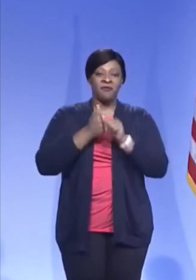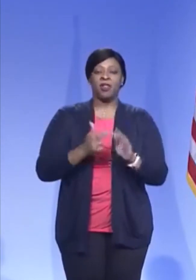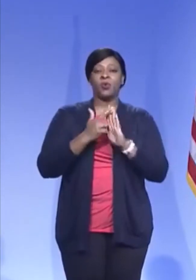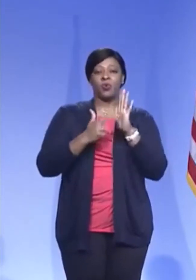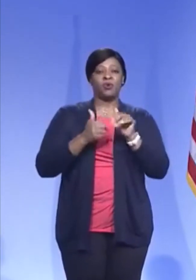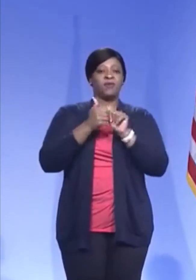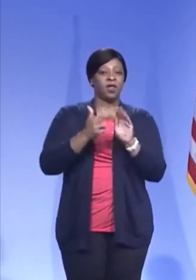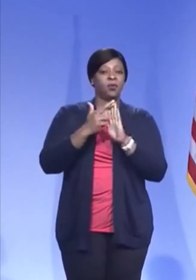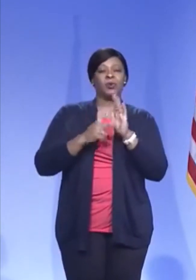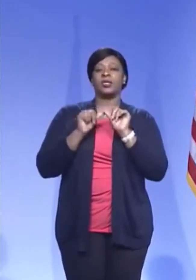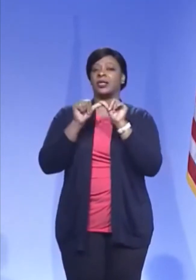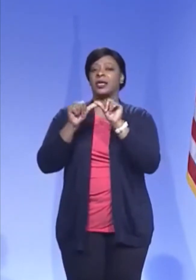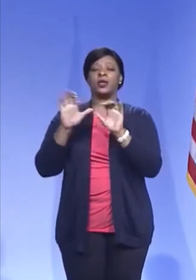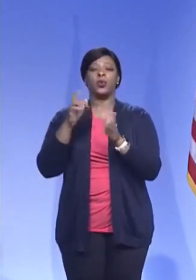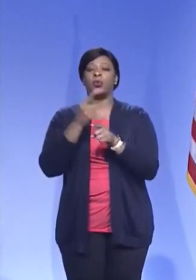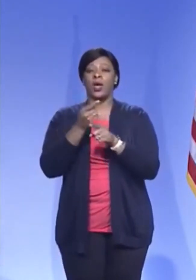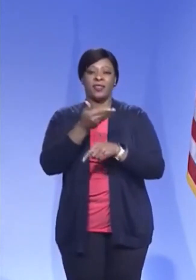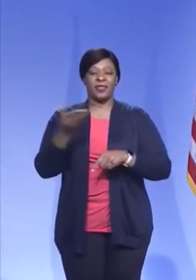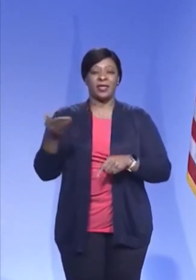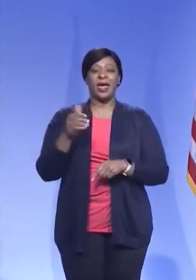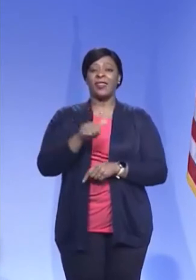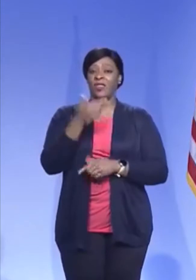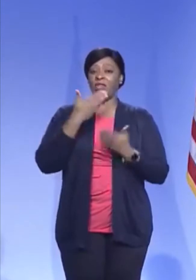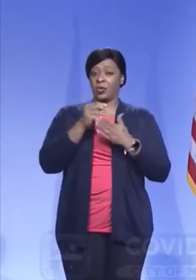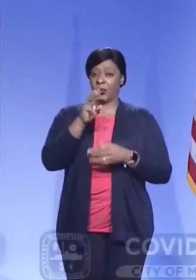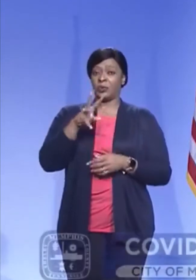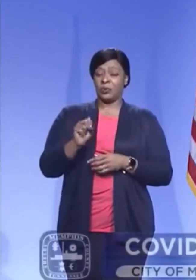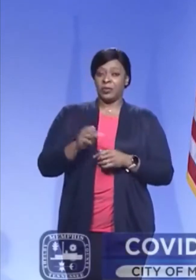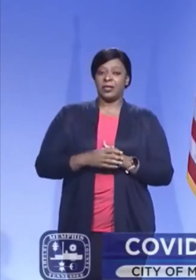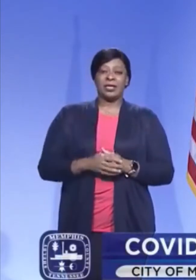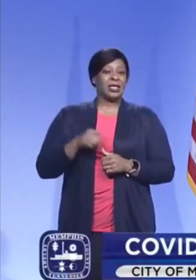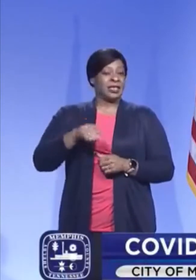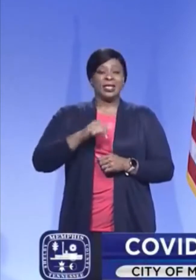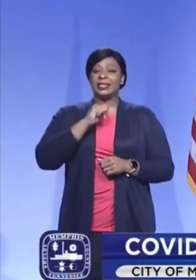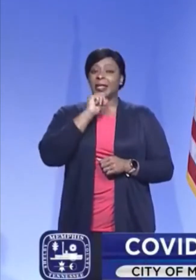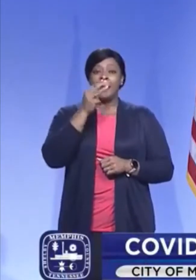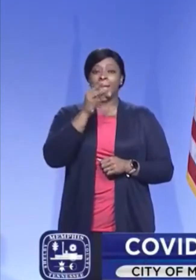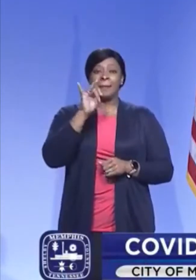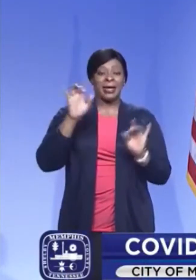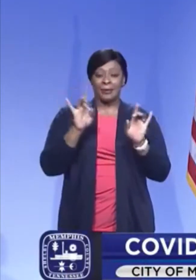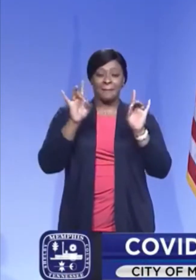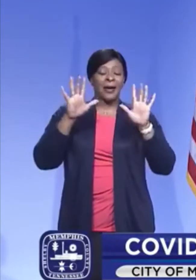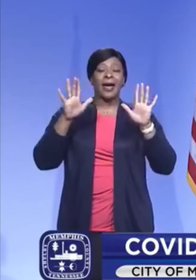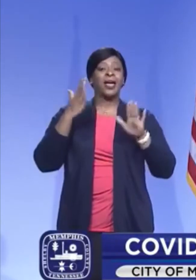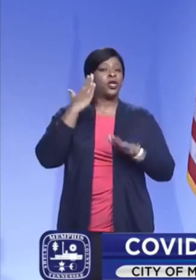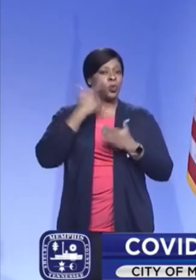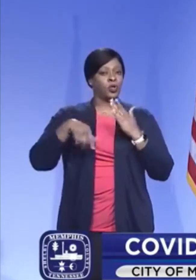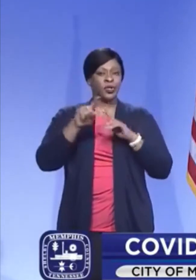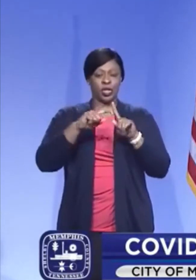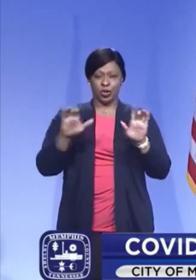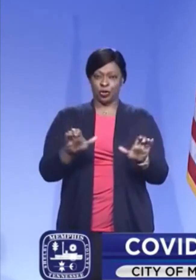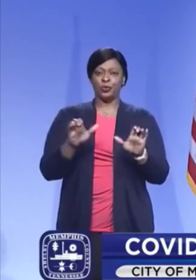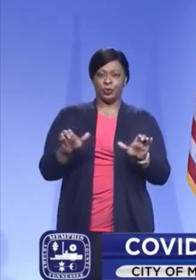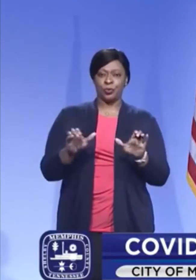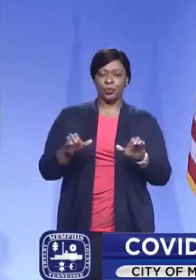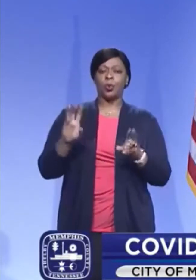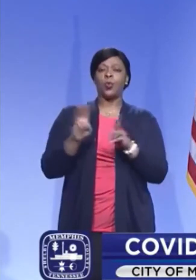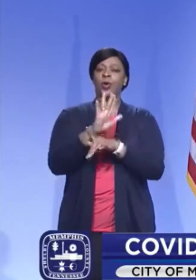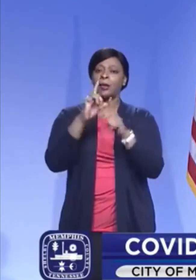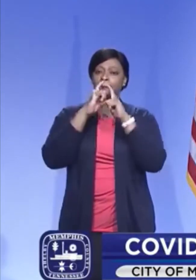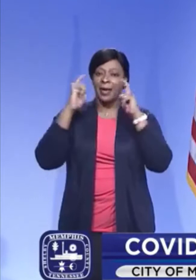thing. That's the other piece of good news. This is not magic. We all know what we need to do. Wear your